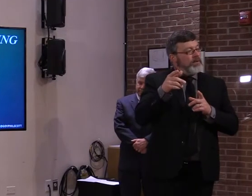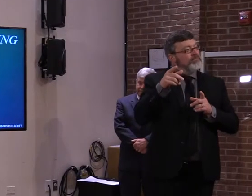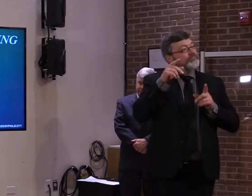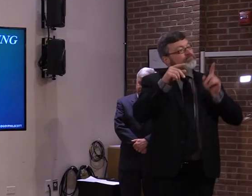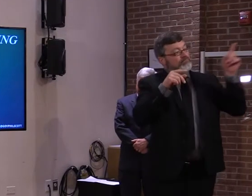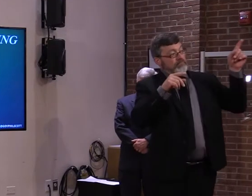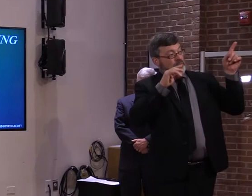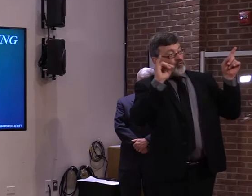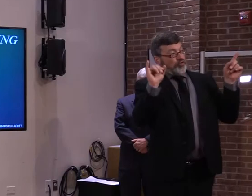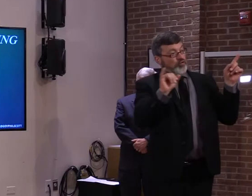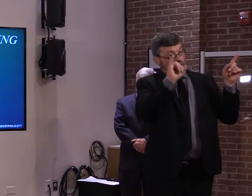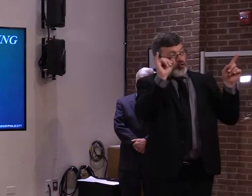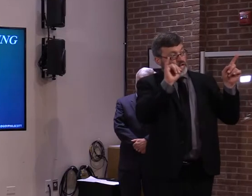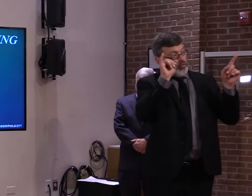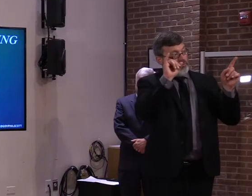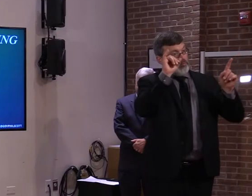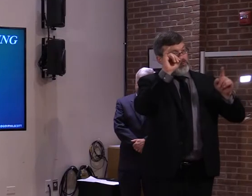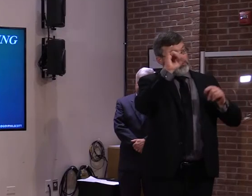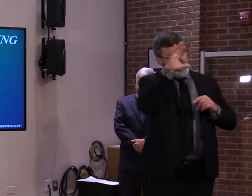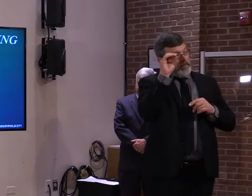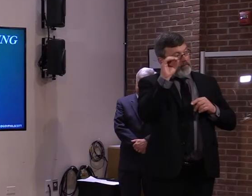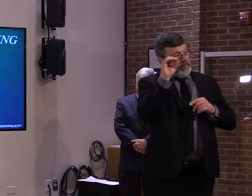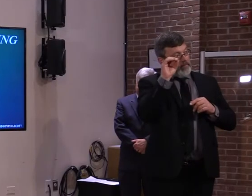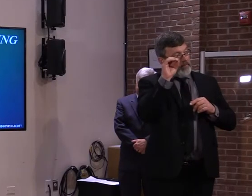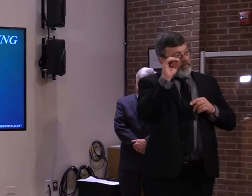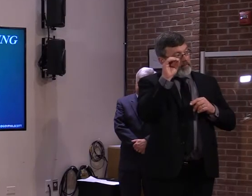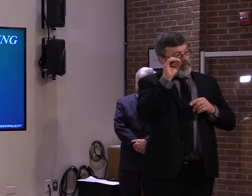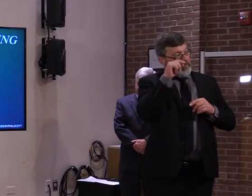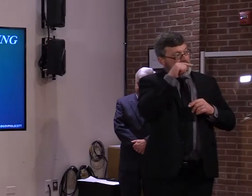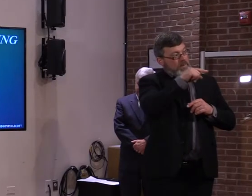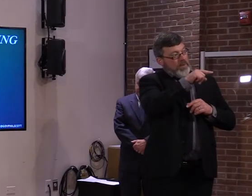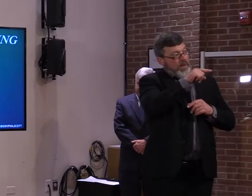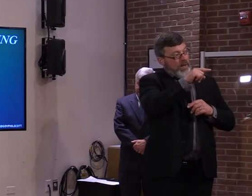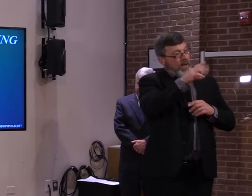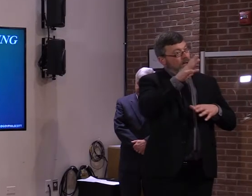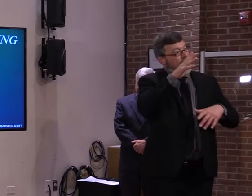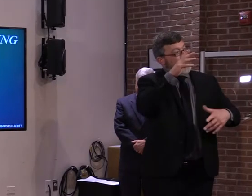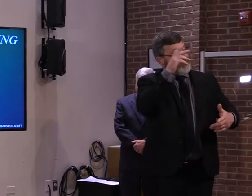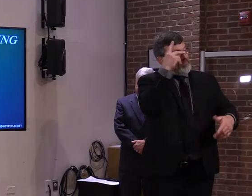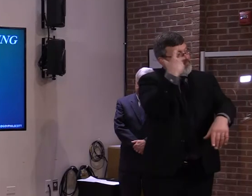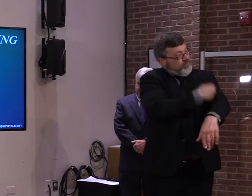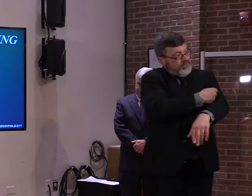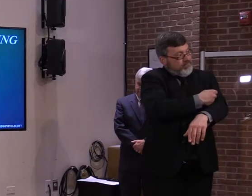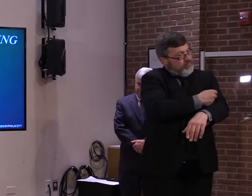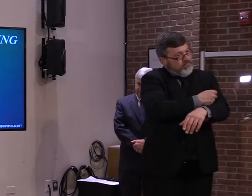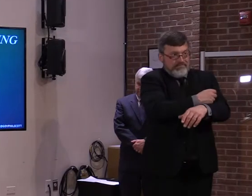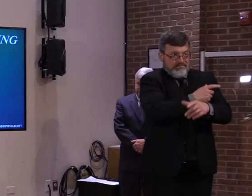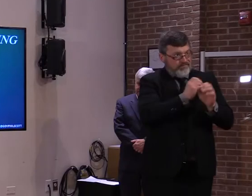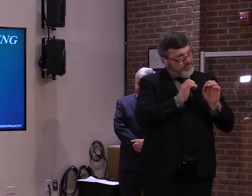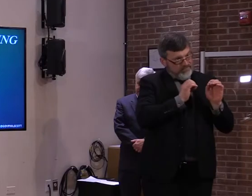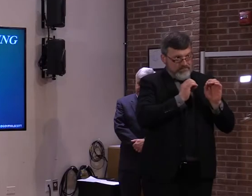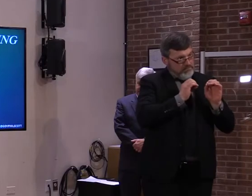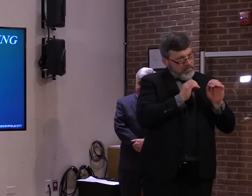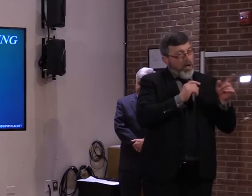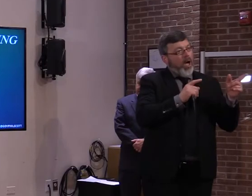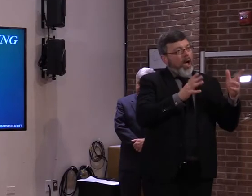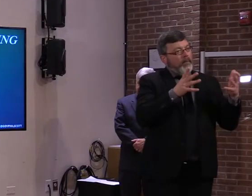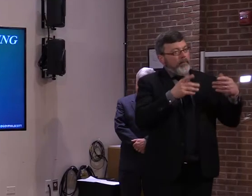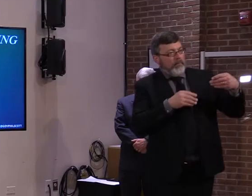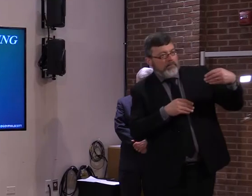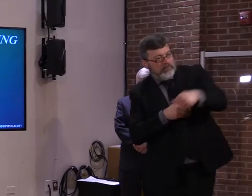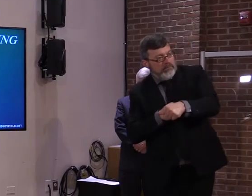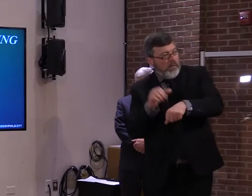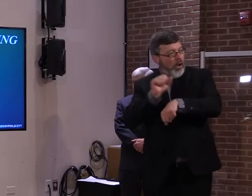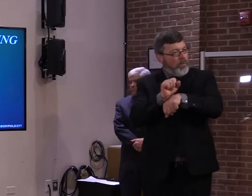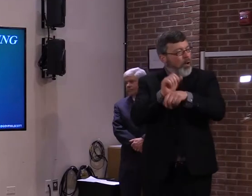is approved, might incentivize vaccination of employees by offering lower workplace group